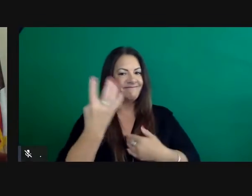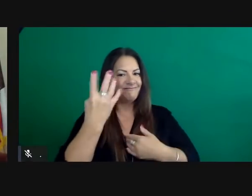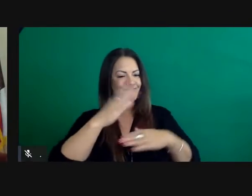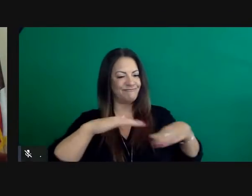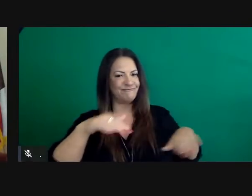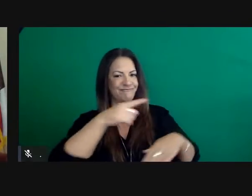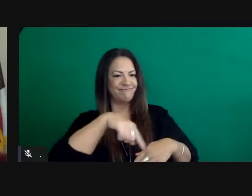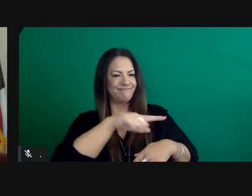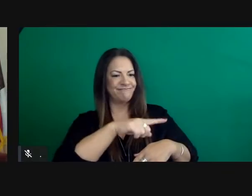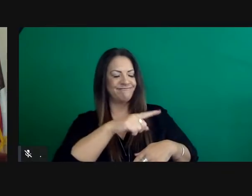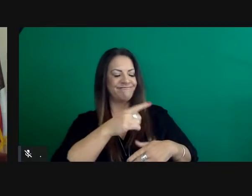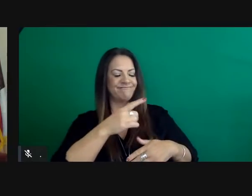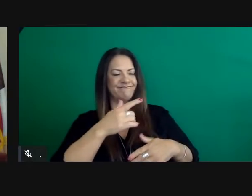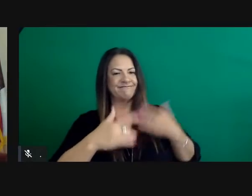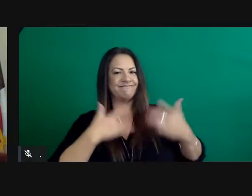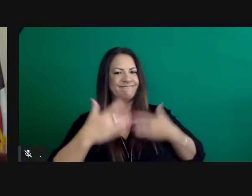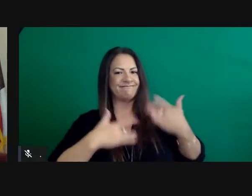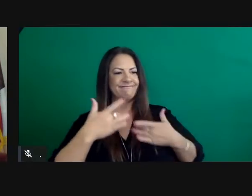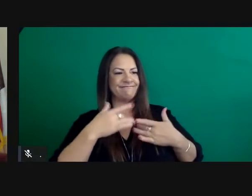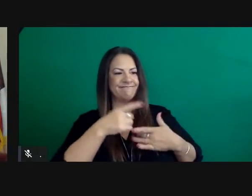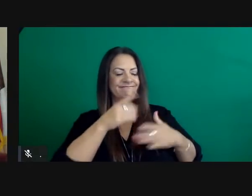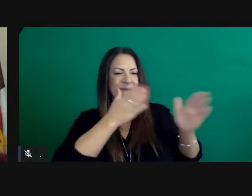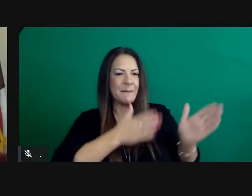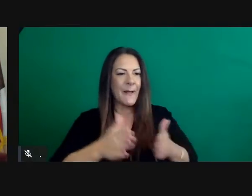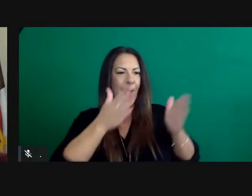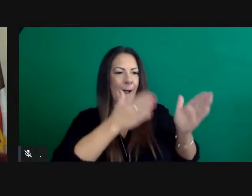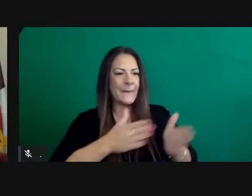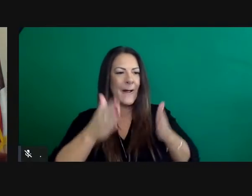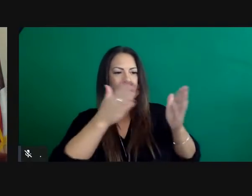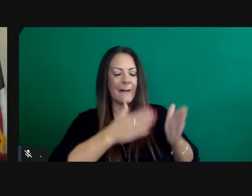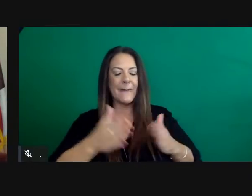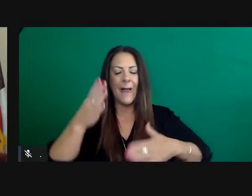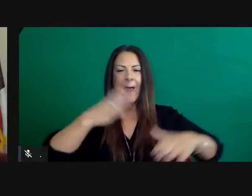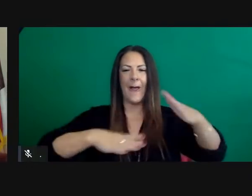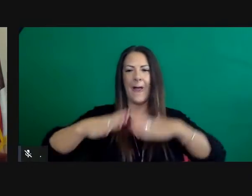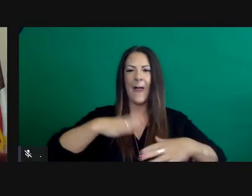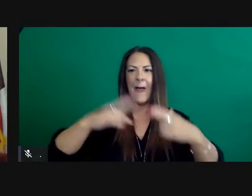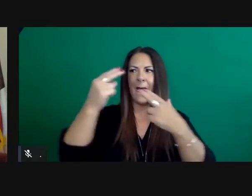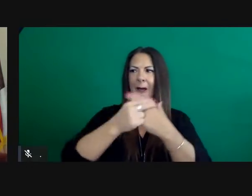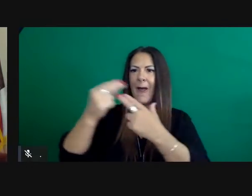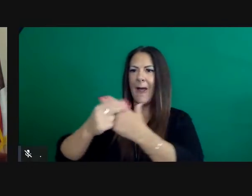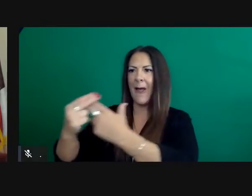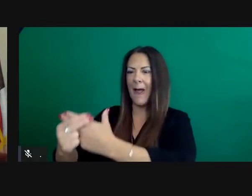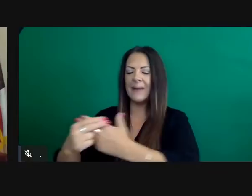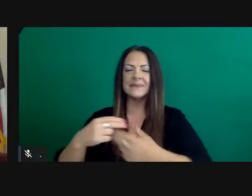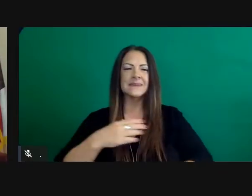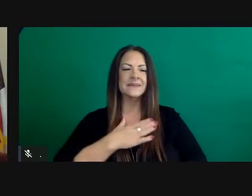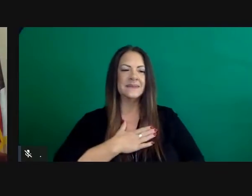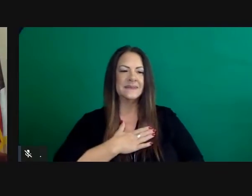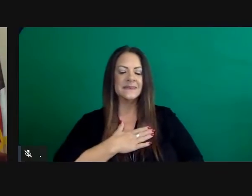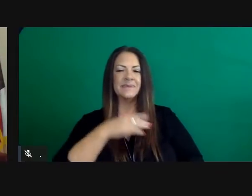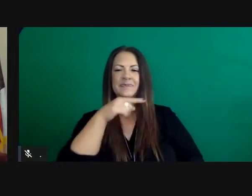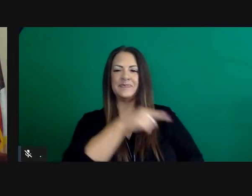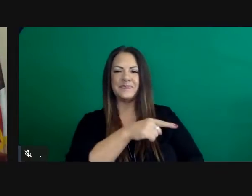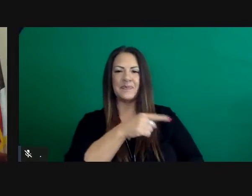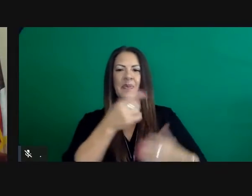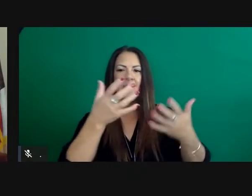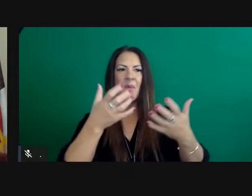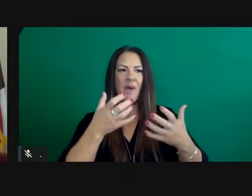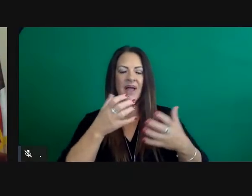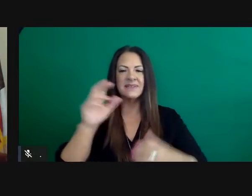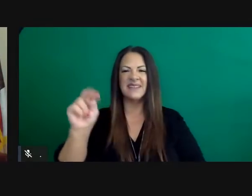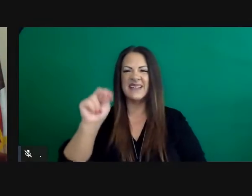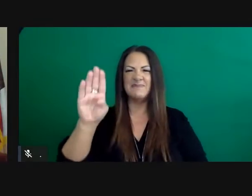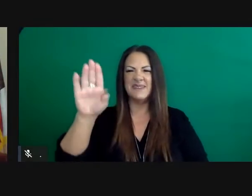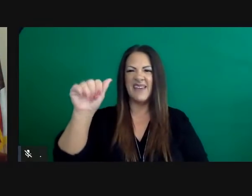their costumes. I have an 11-year-old who's thinking uniquely about being the NBA bubble. I can't